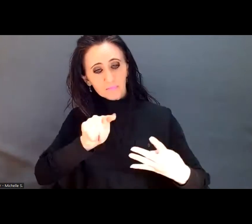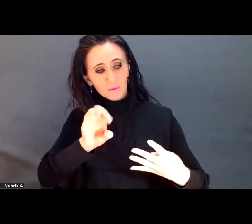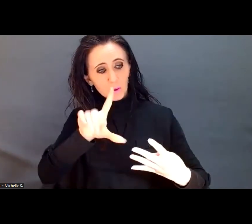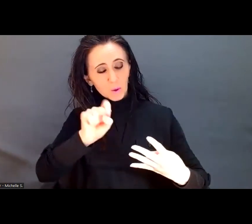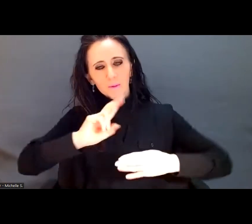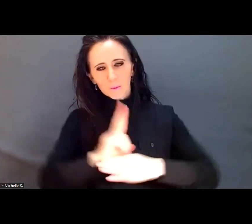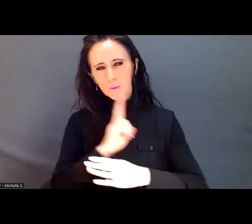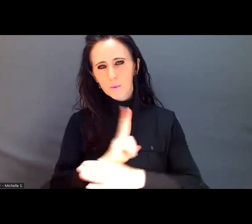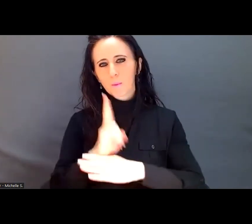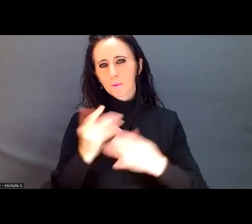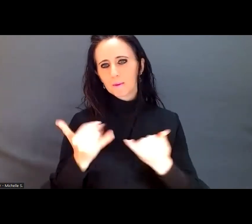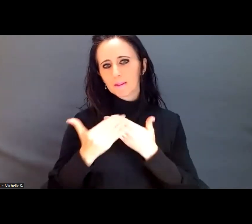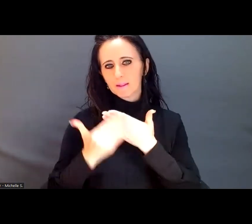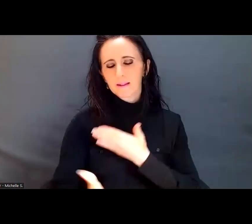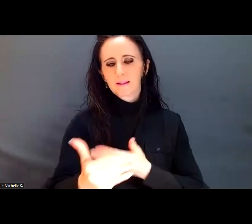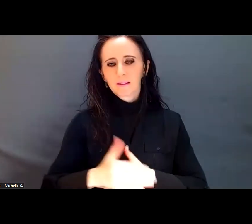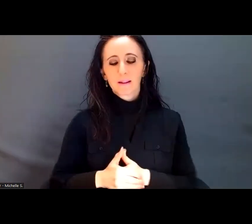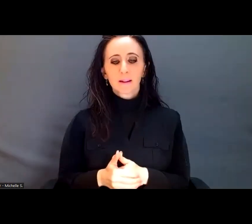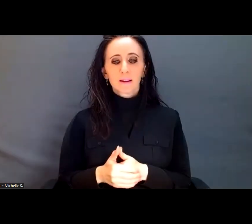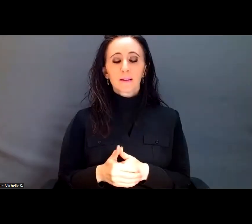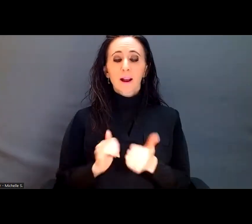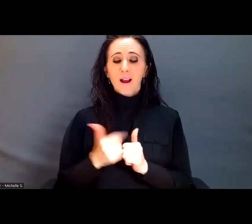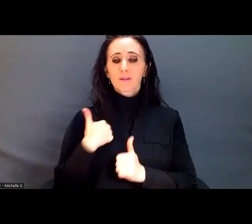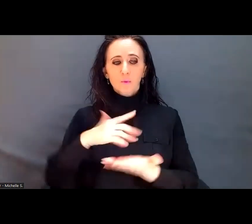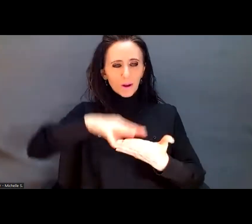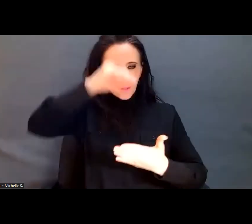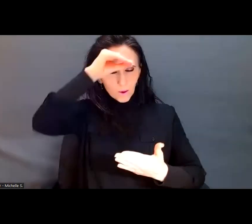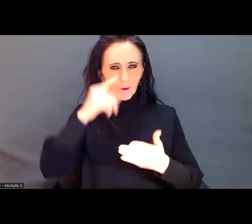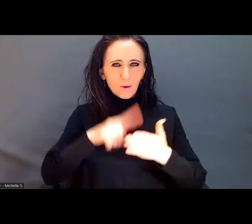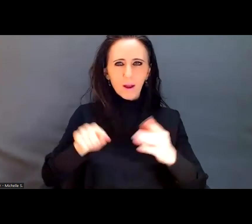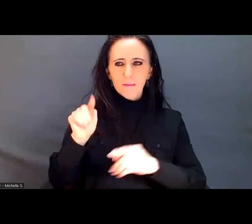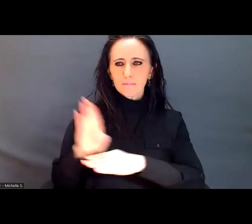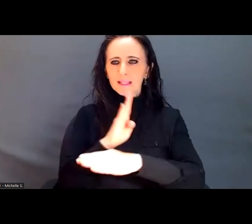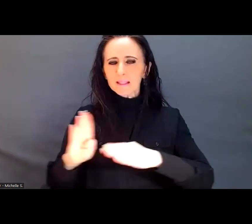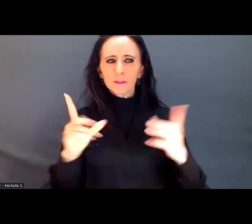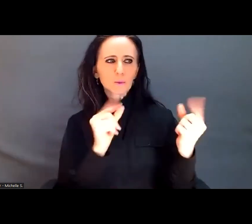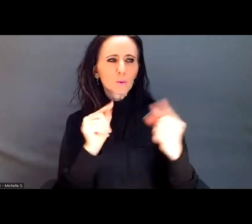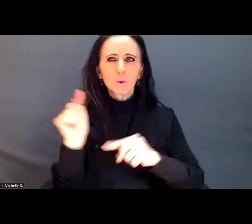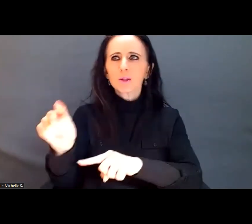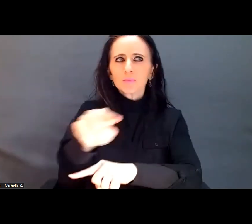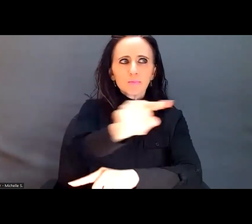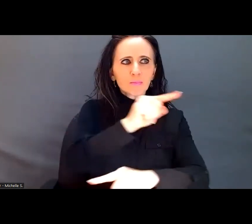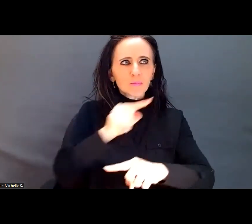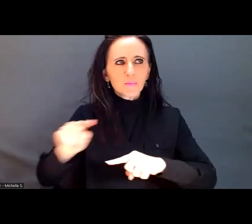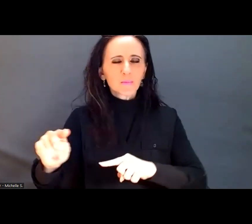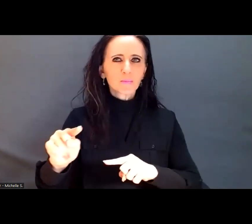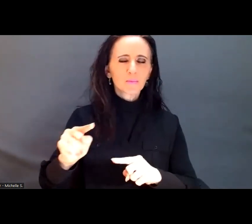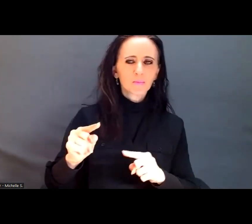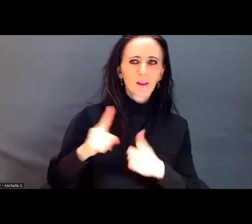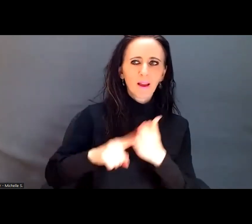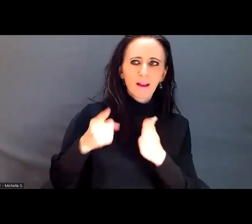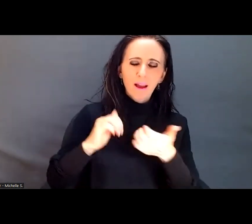doing out in the field? How do we find out what lessons they've learned? We're going to go Gemba. We're going to go see